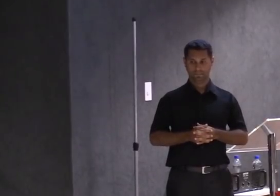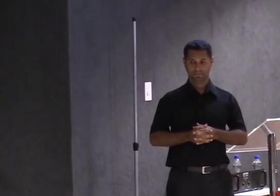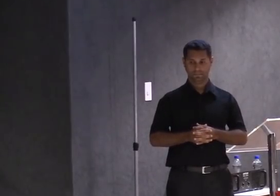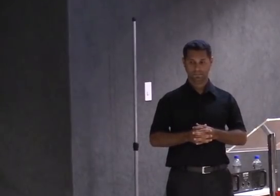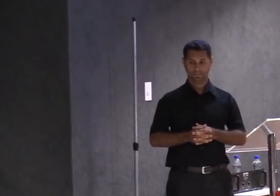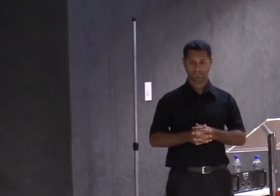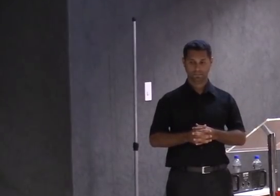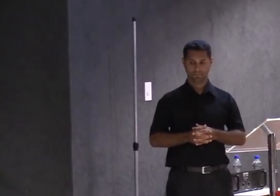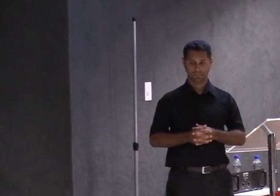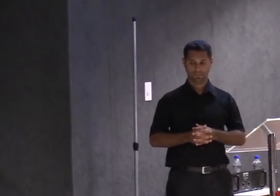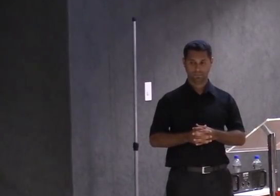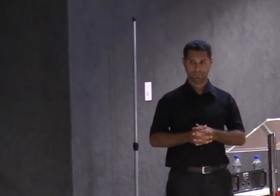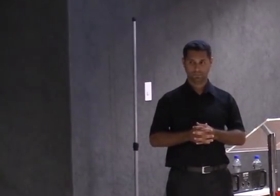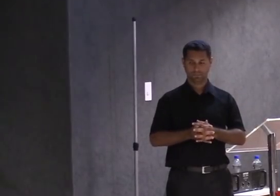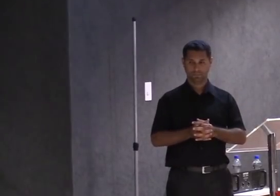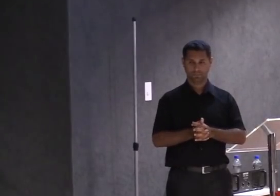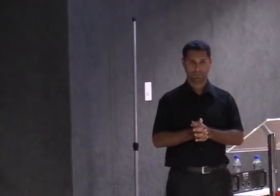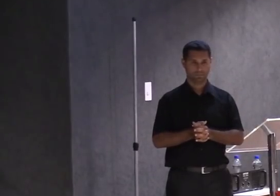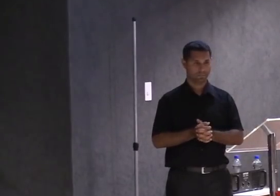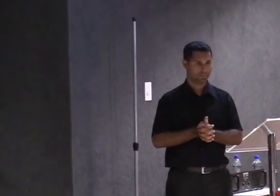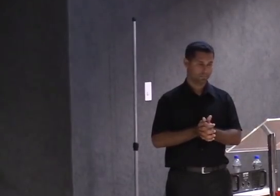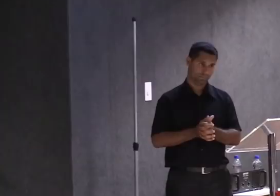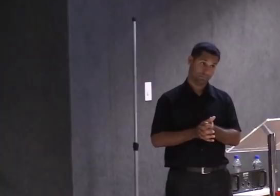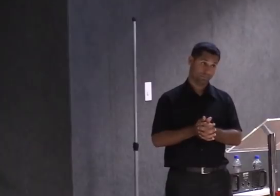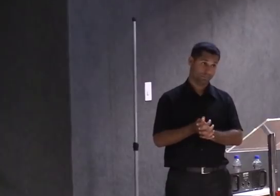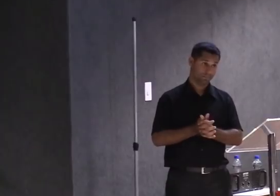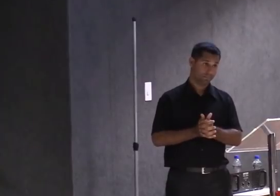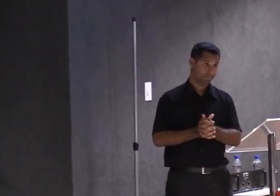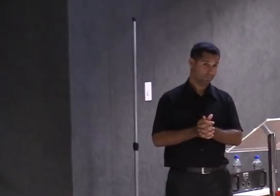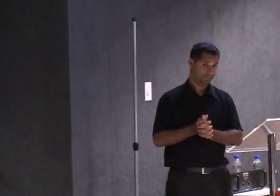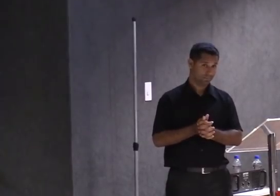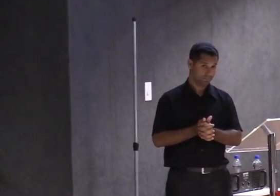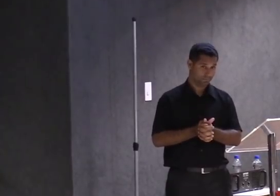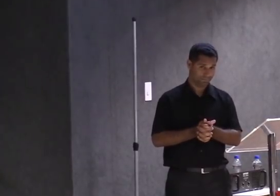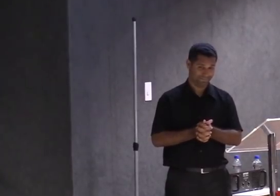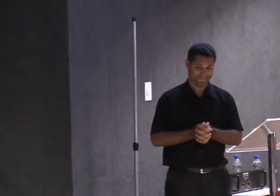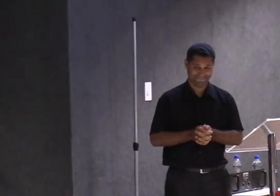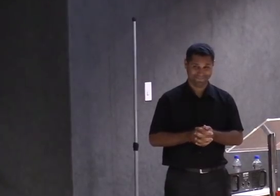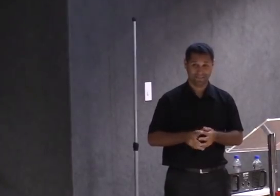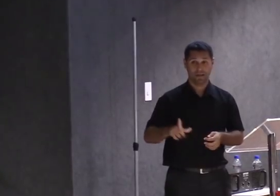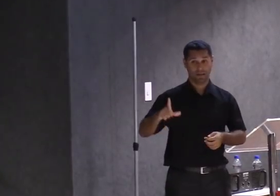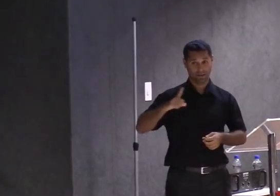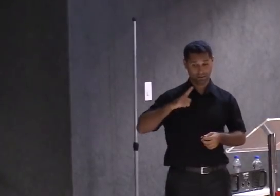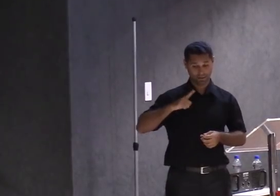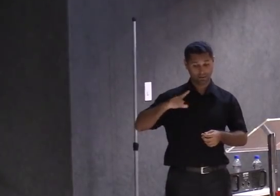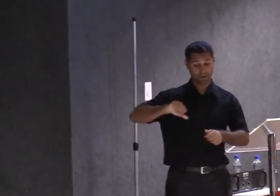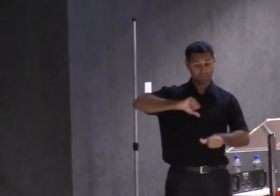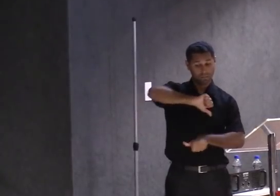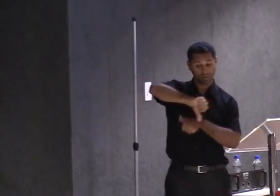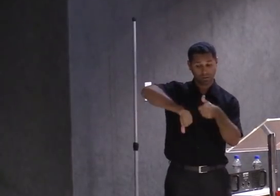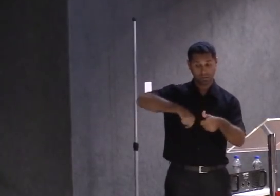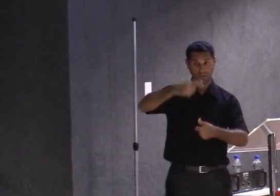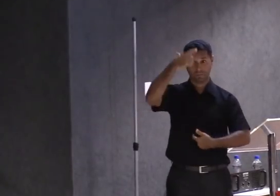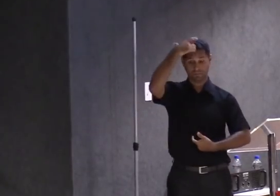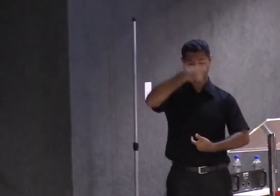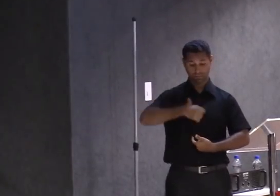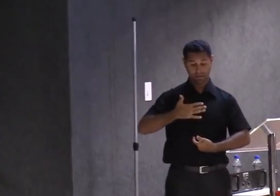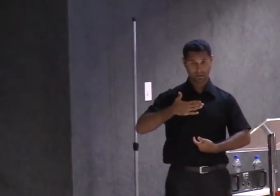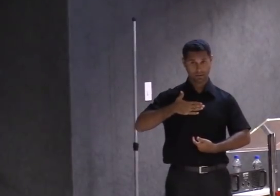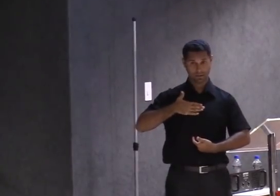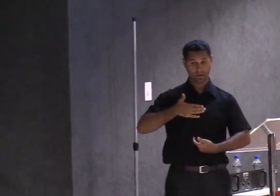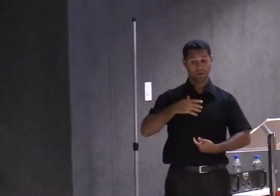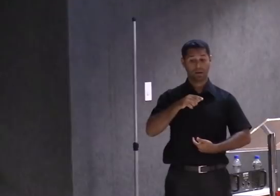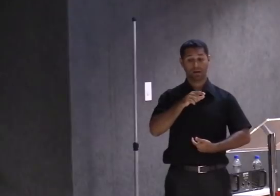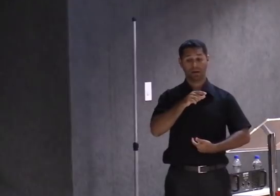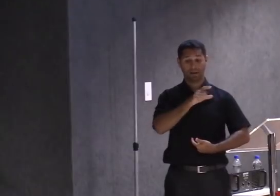are collaborating, we are supporting each other to learn. Isso gera uma mudança no comportamento, na questão de